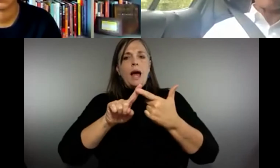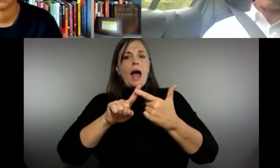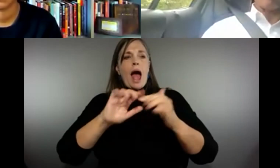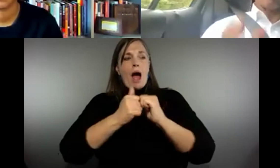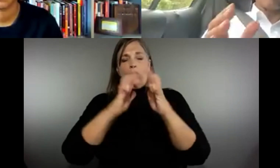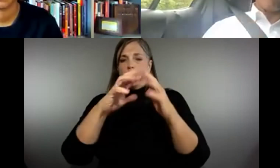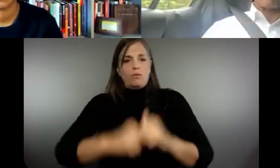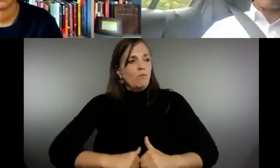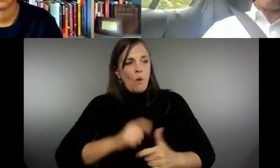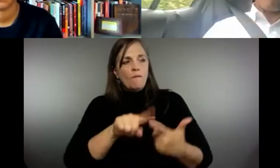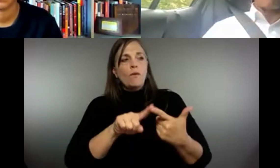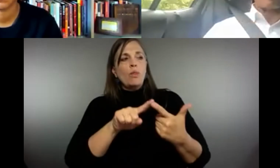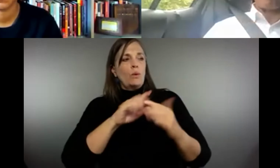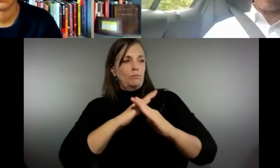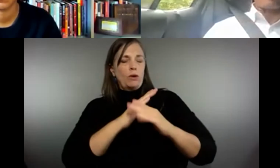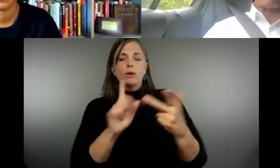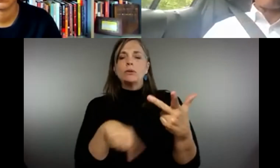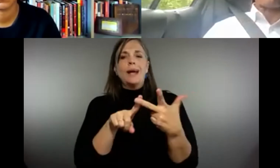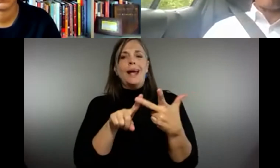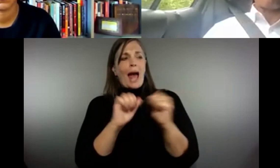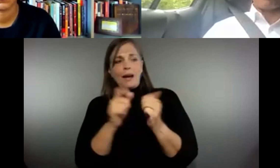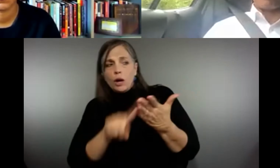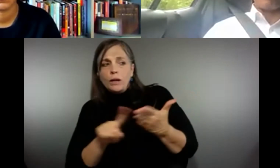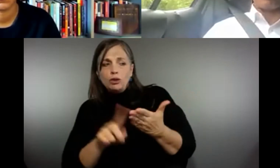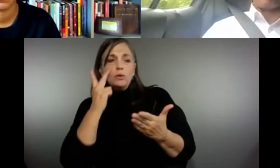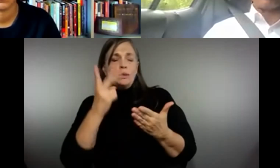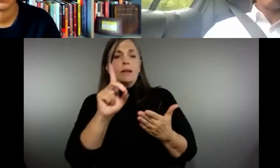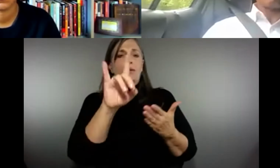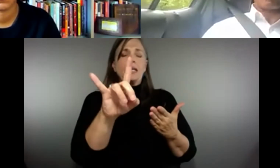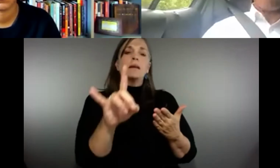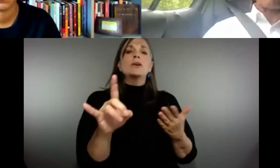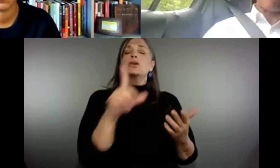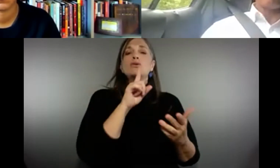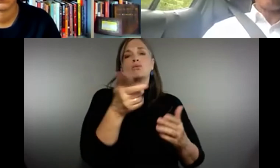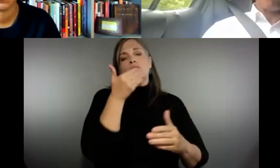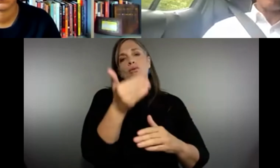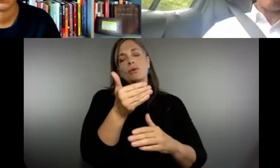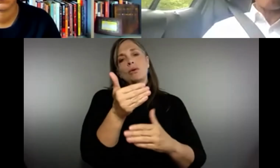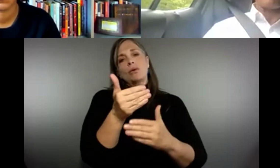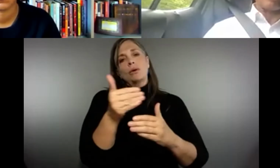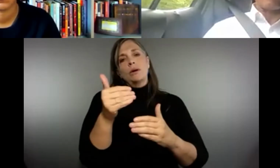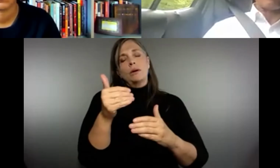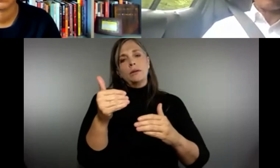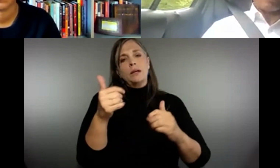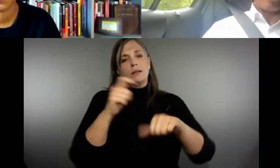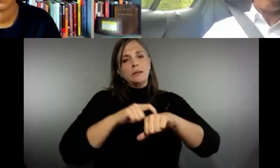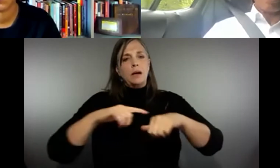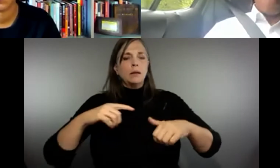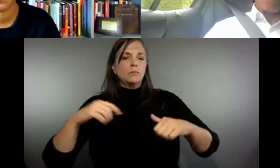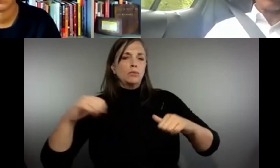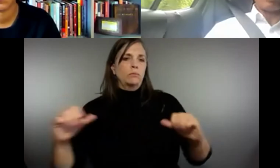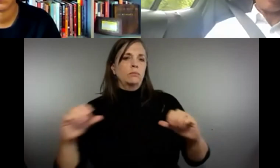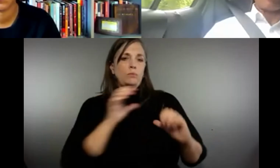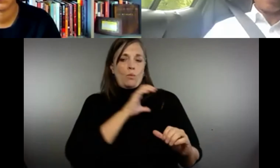i bet you the bulk of the non-profits are really getting face time with commissioners to talk about what are the barriers and how do we correct them